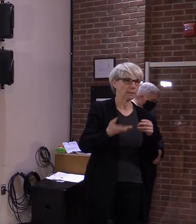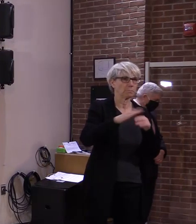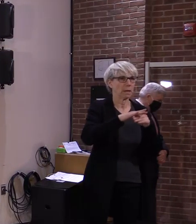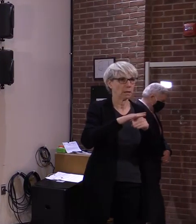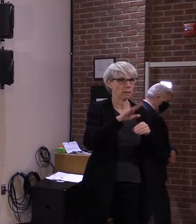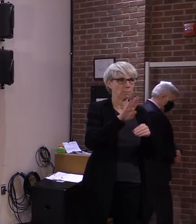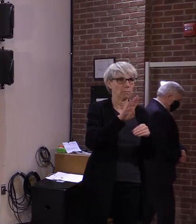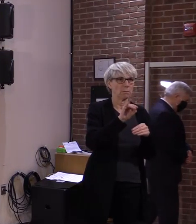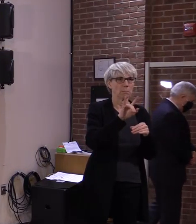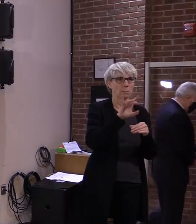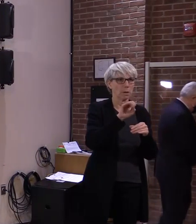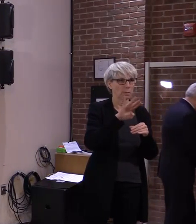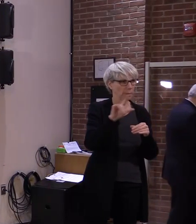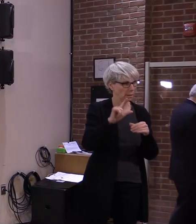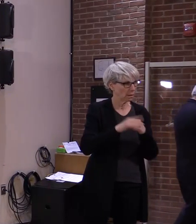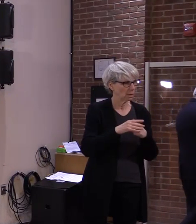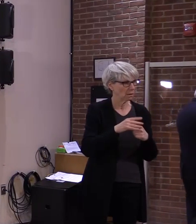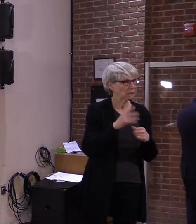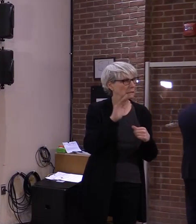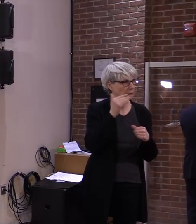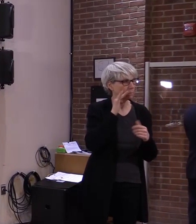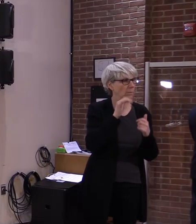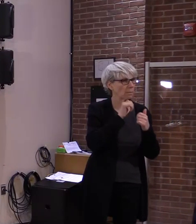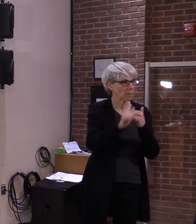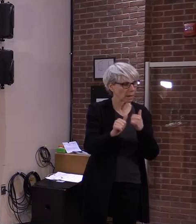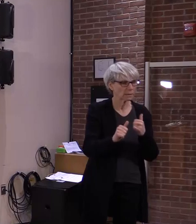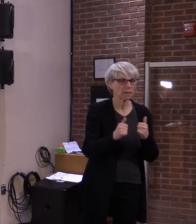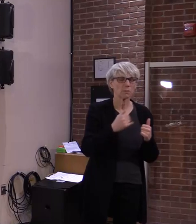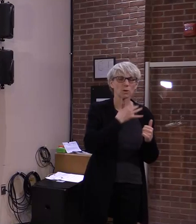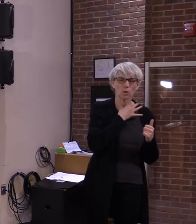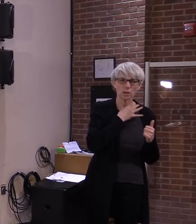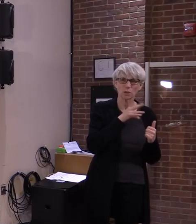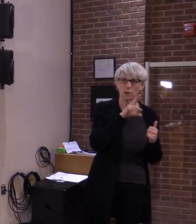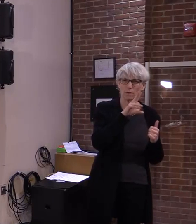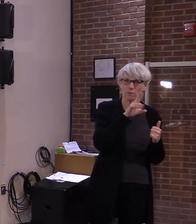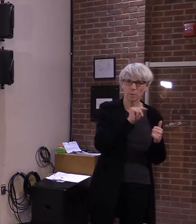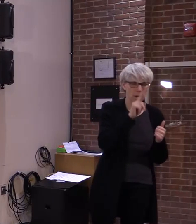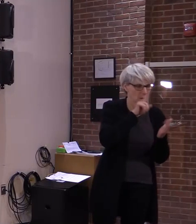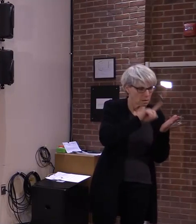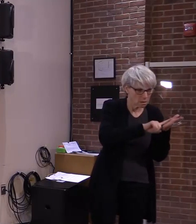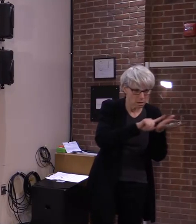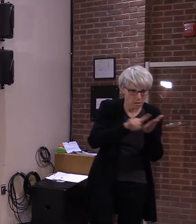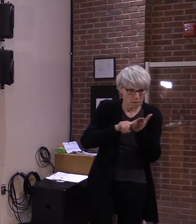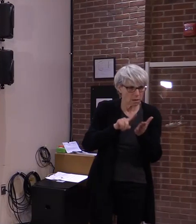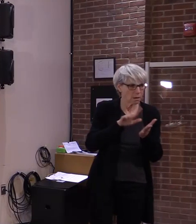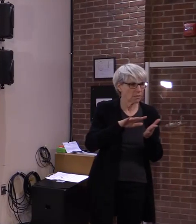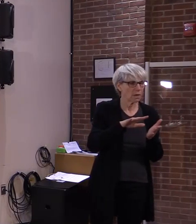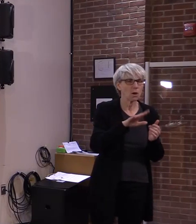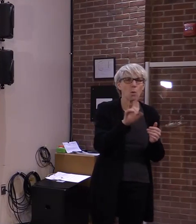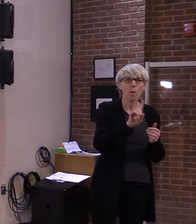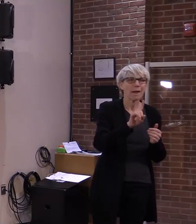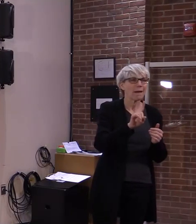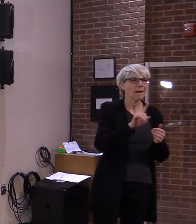Compass Vermont did its own survey of both redemption centers and of the general population throughout the